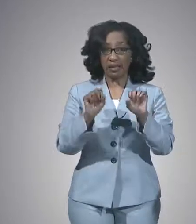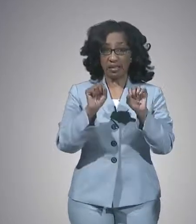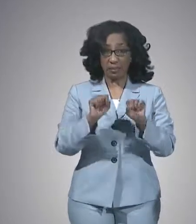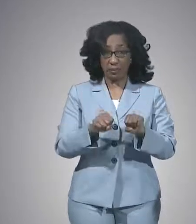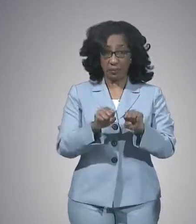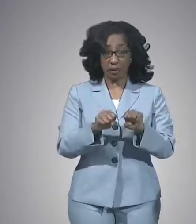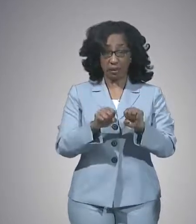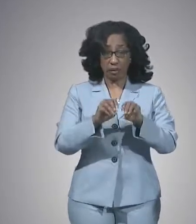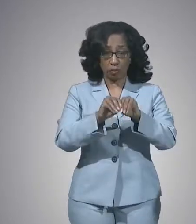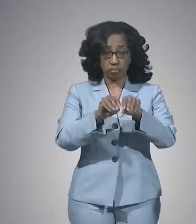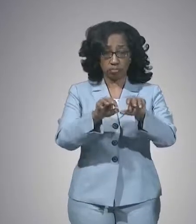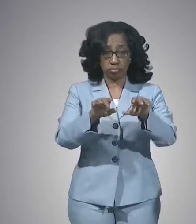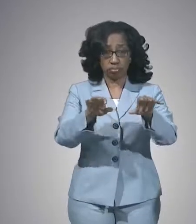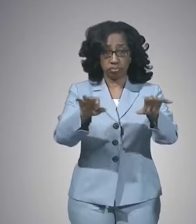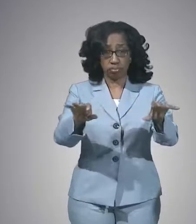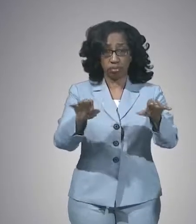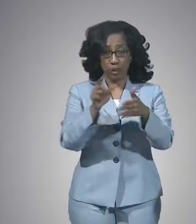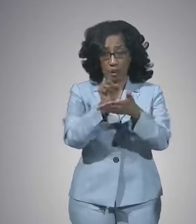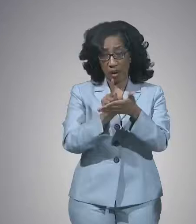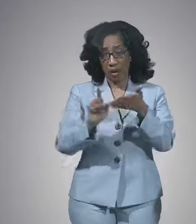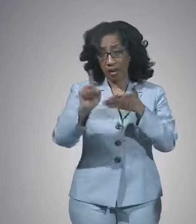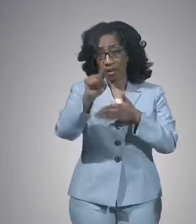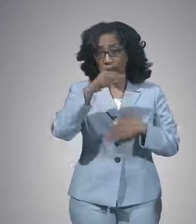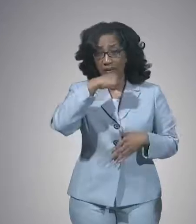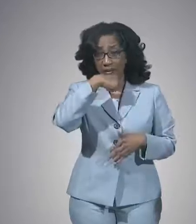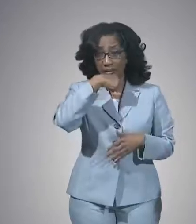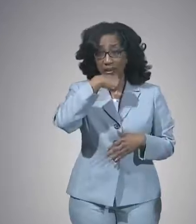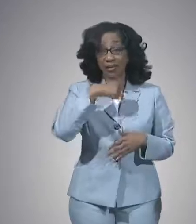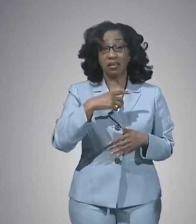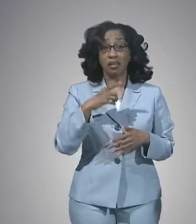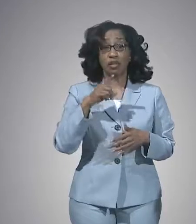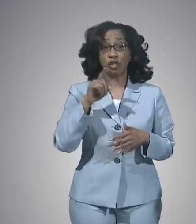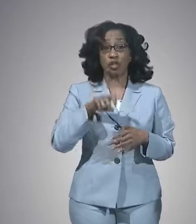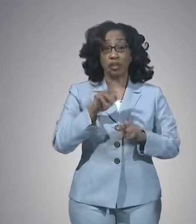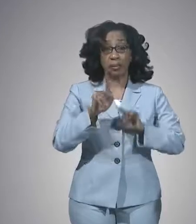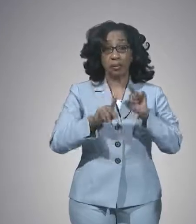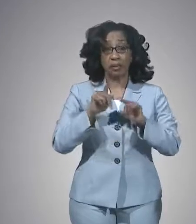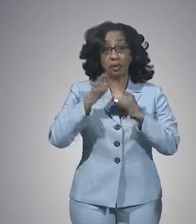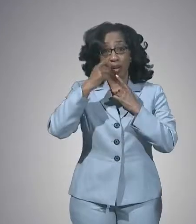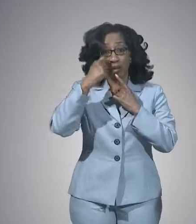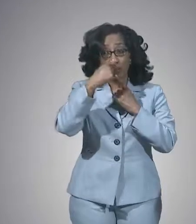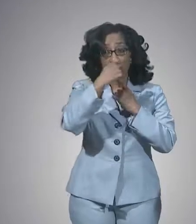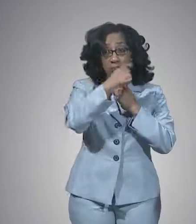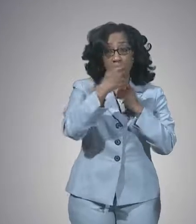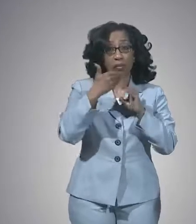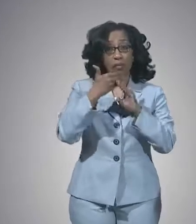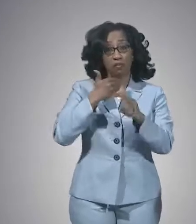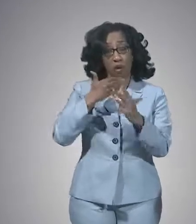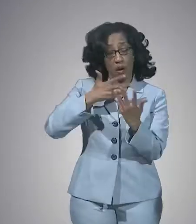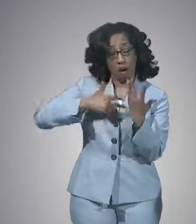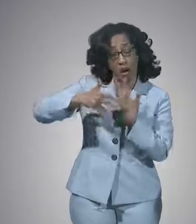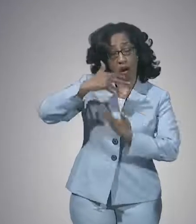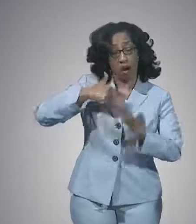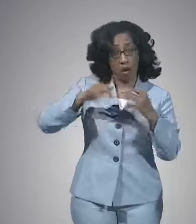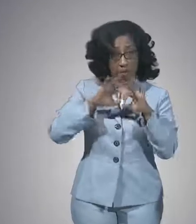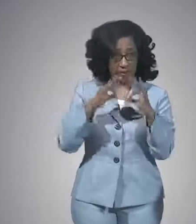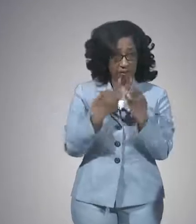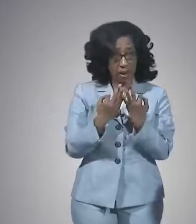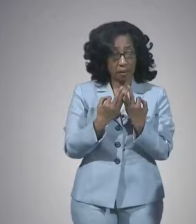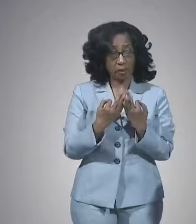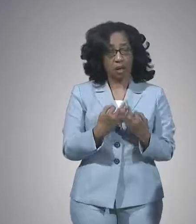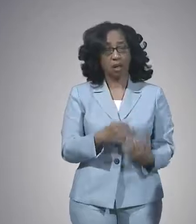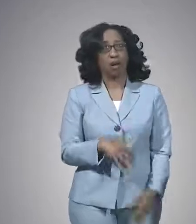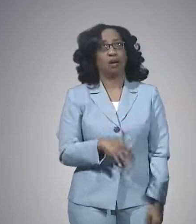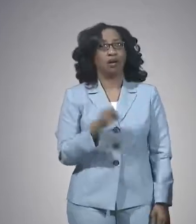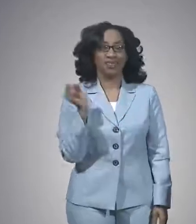a week away from Thanksgiving. How do you recommend people get tested before they meet with loved ones, or what's some of your recommendations for people there? Yes,